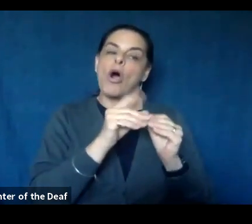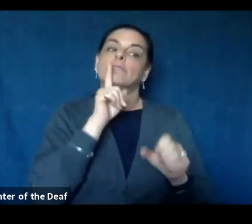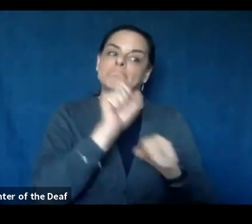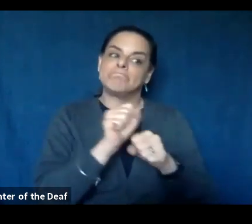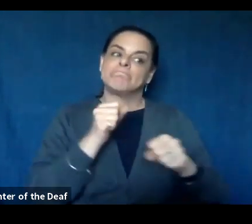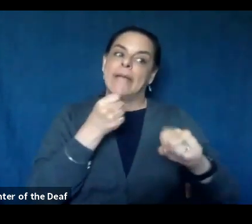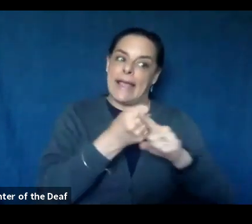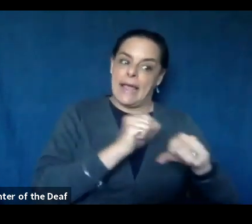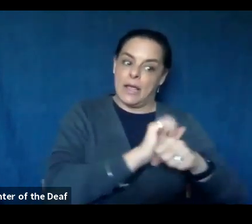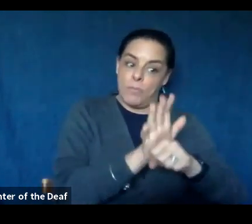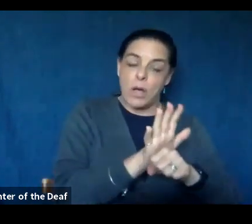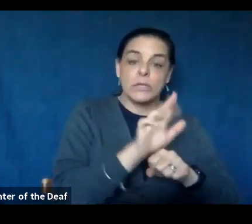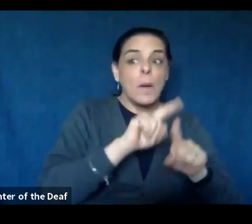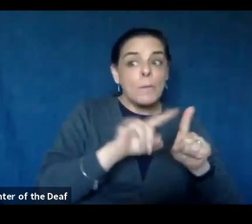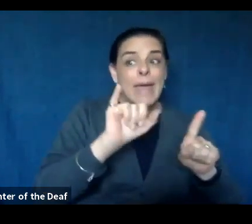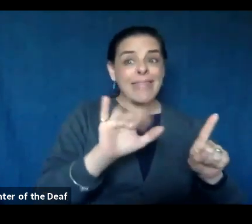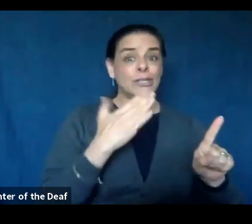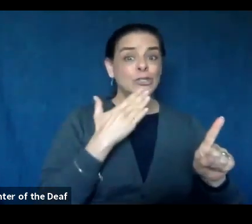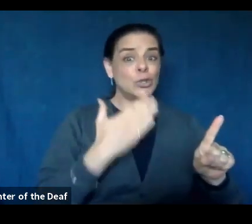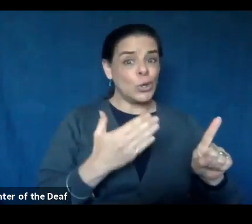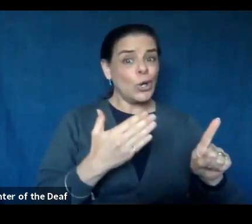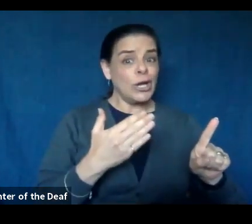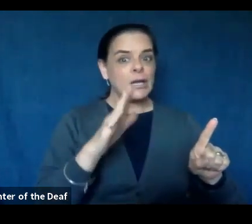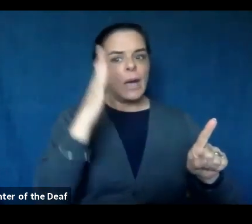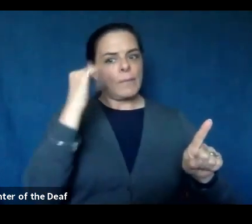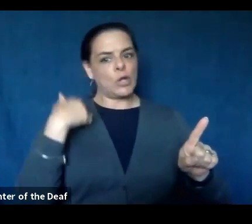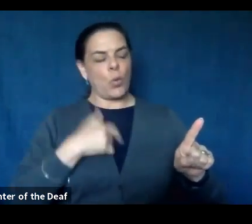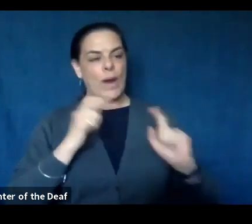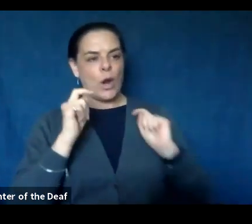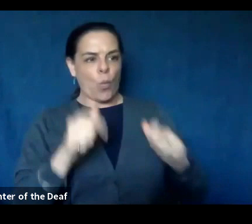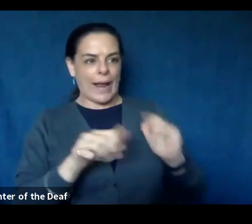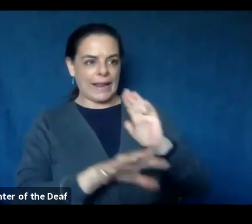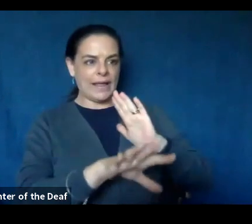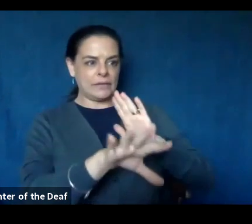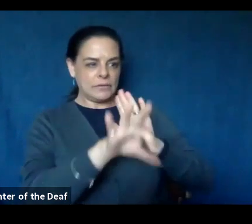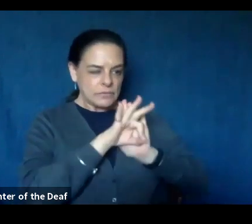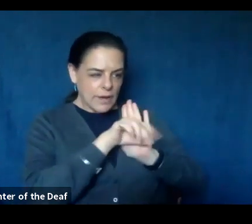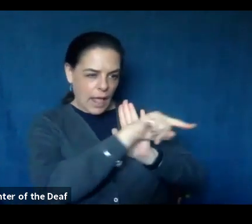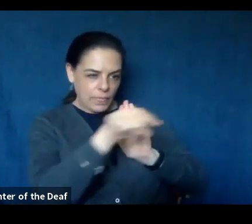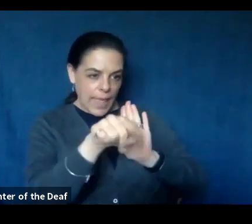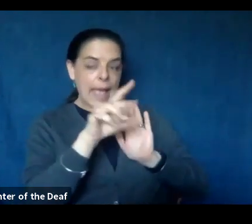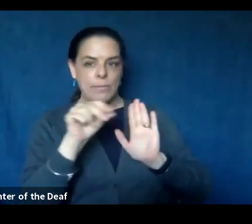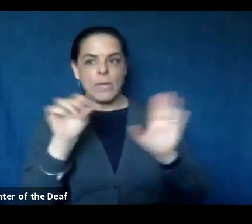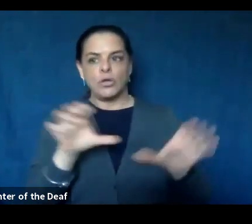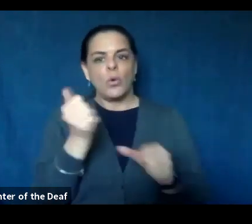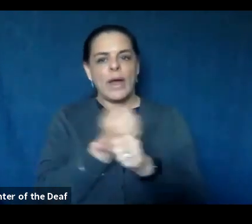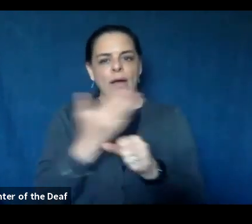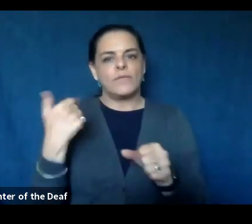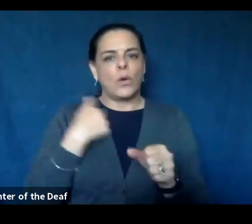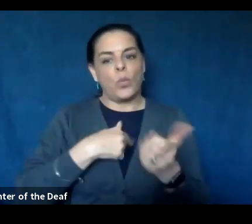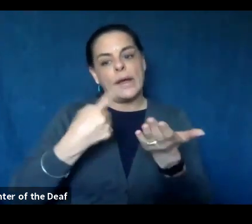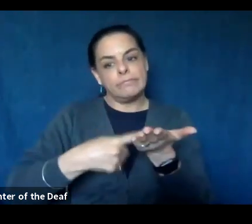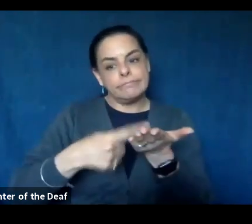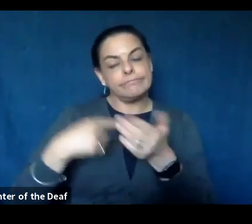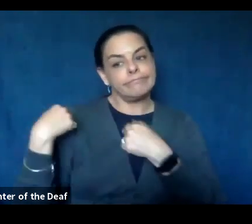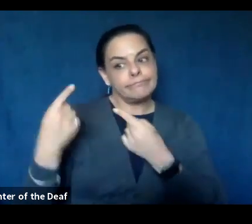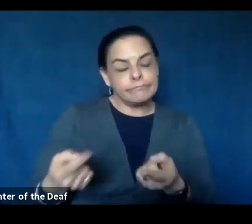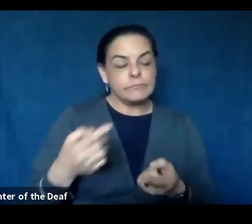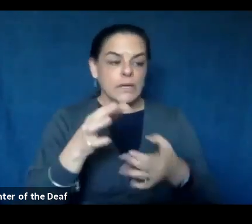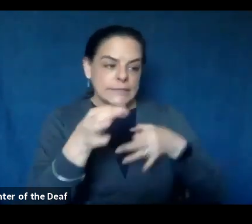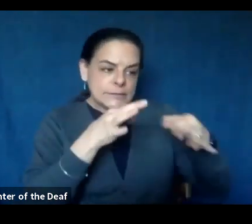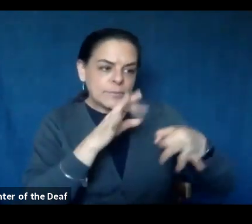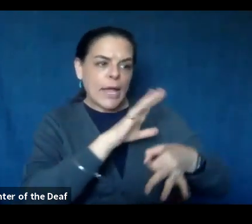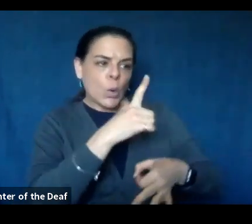That's a good thing, and that allows us to very quickly identify those people and then do all the things we've been talking about doing. So we talk to them about